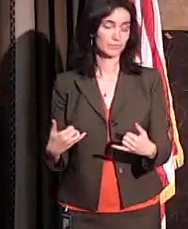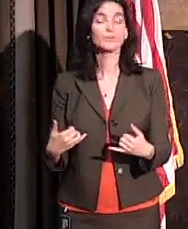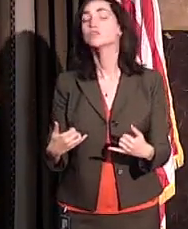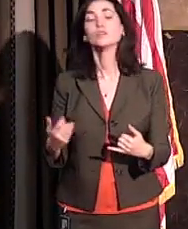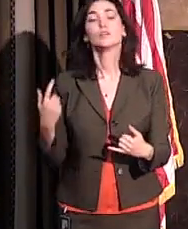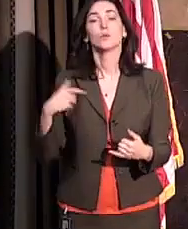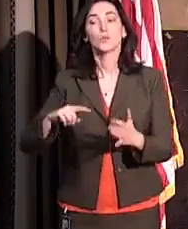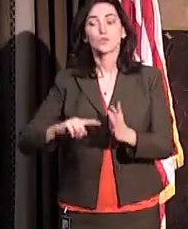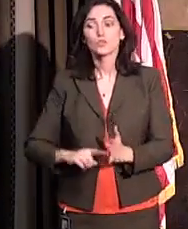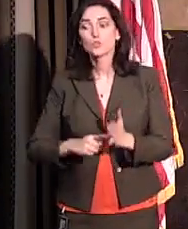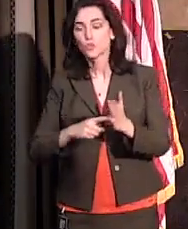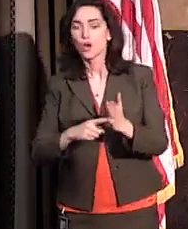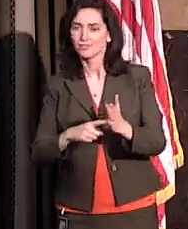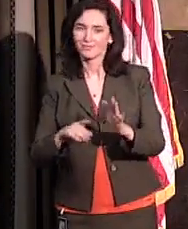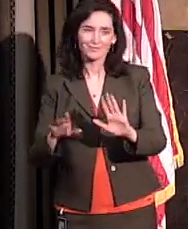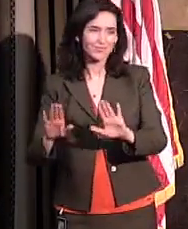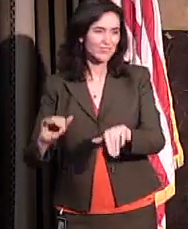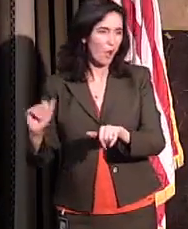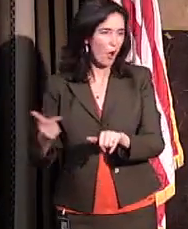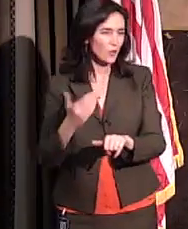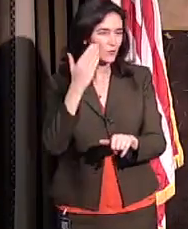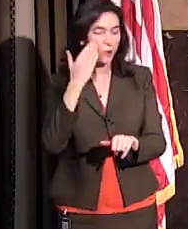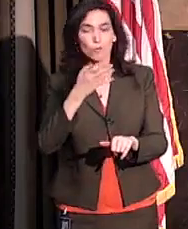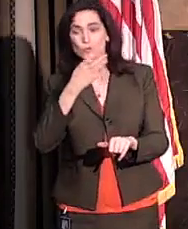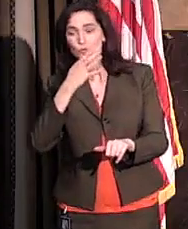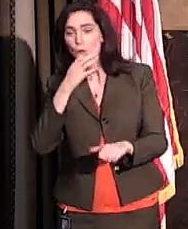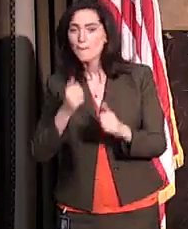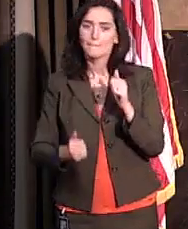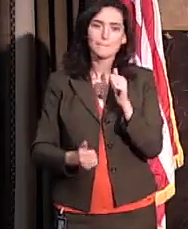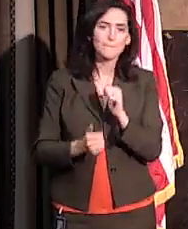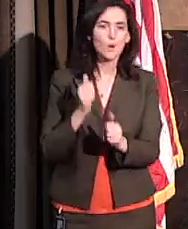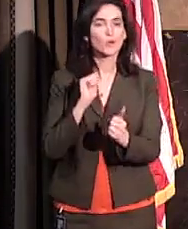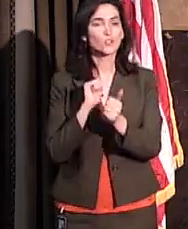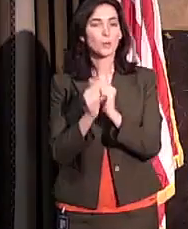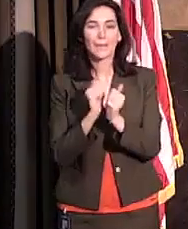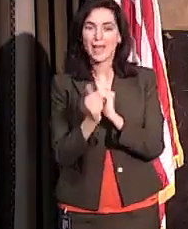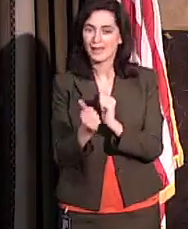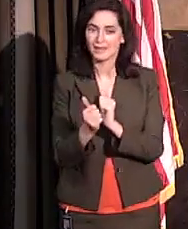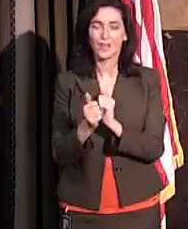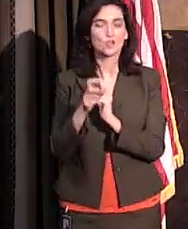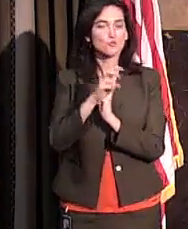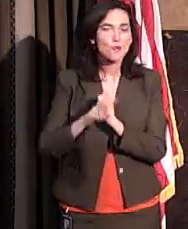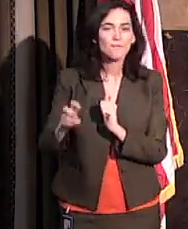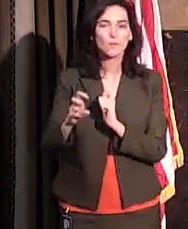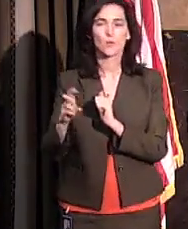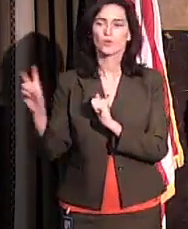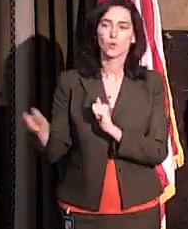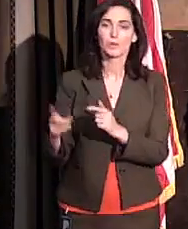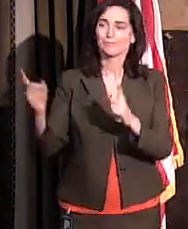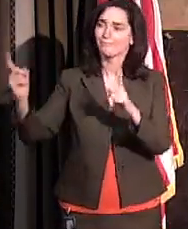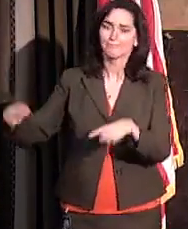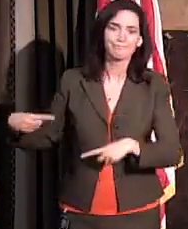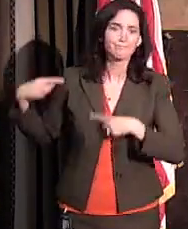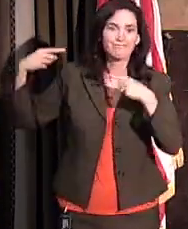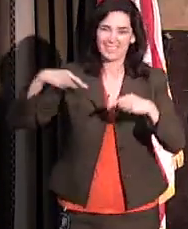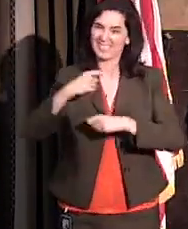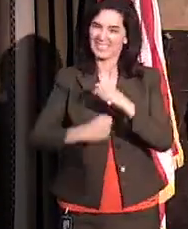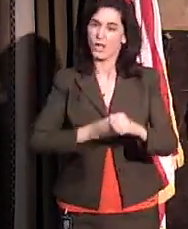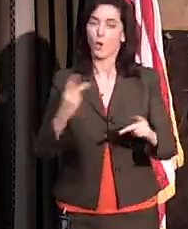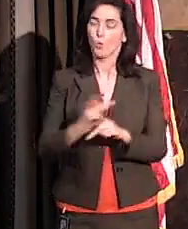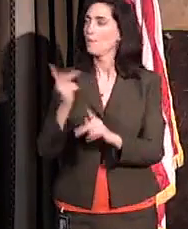into what we all know will be the most competitive tourism and travel marketplace in history,